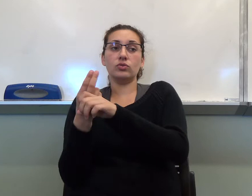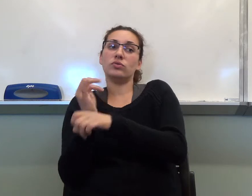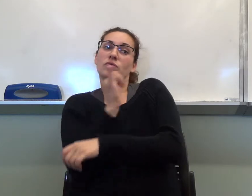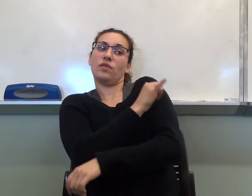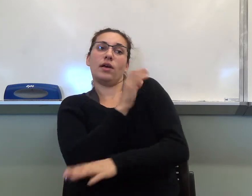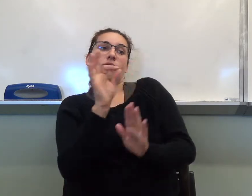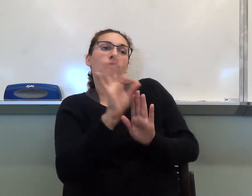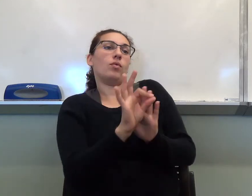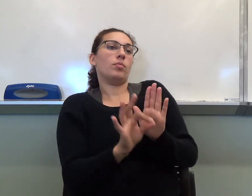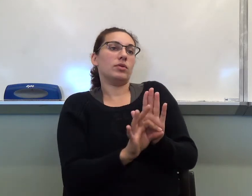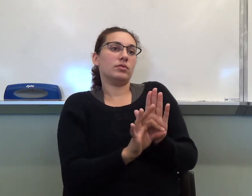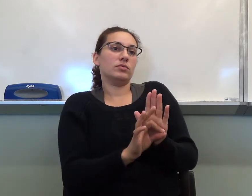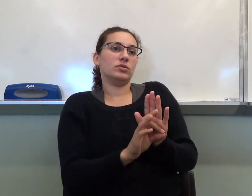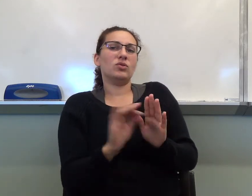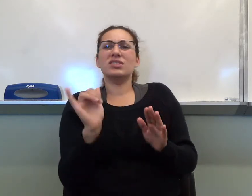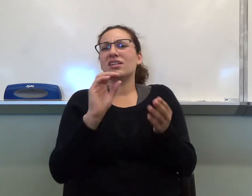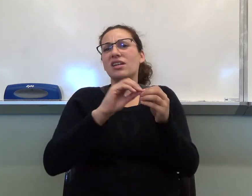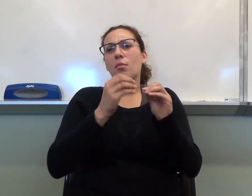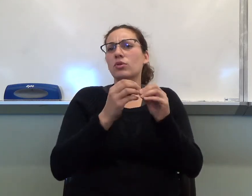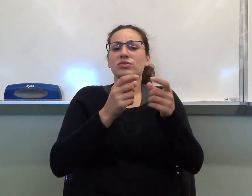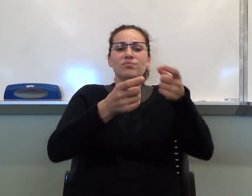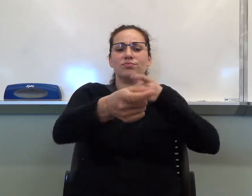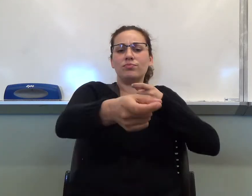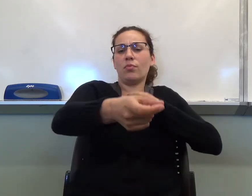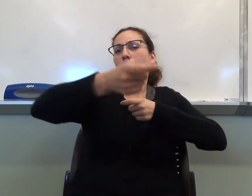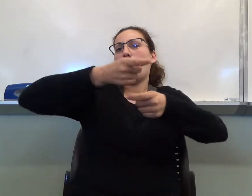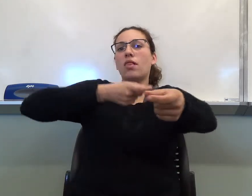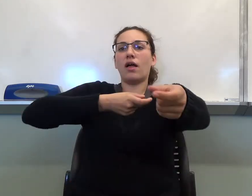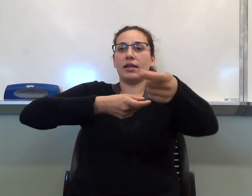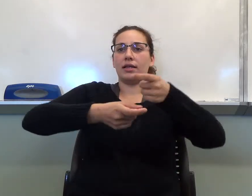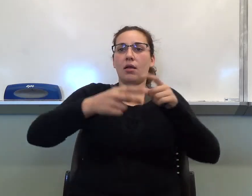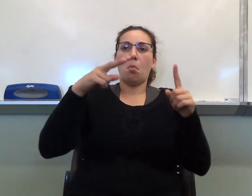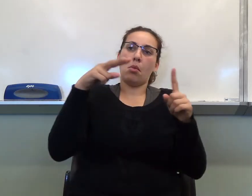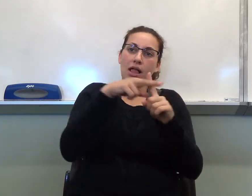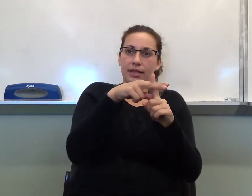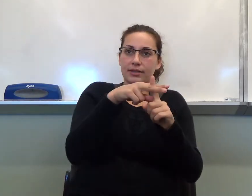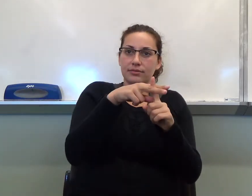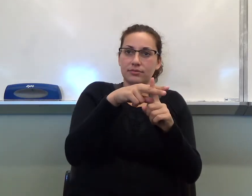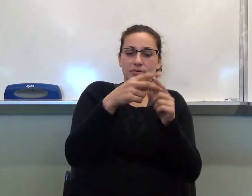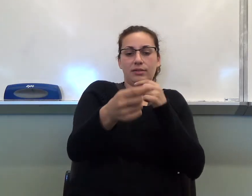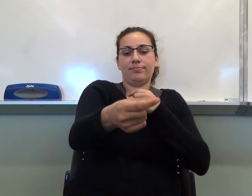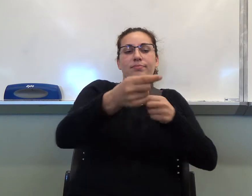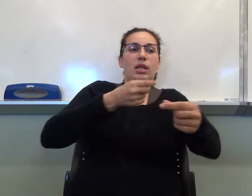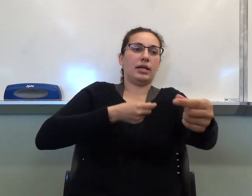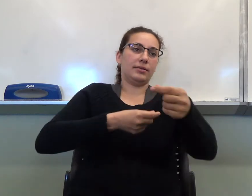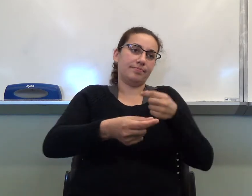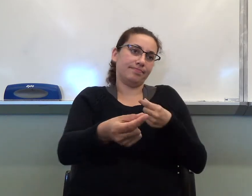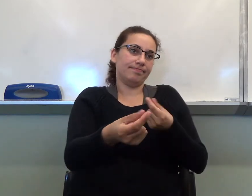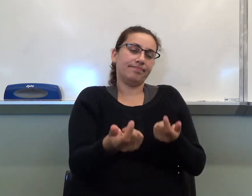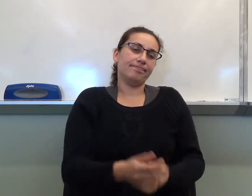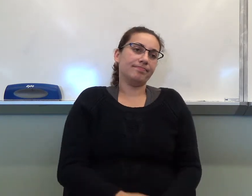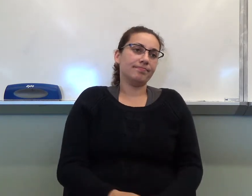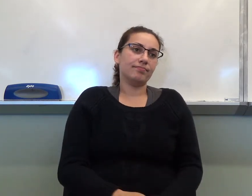So it's plug-in stuff. There's nothing complicated here. So let's put in some common, temperatures and see what